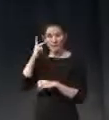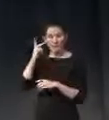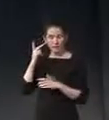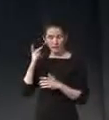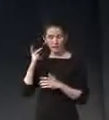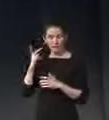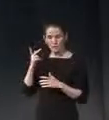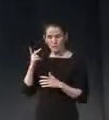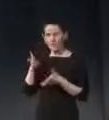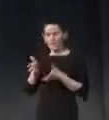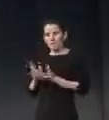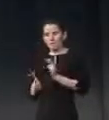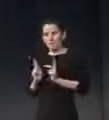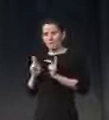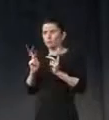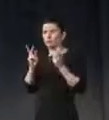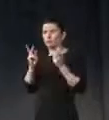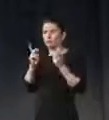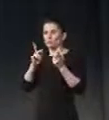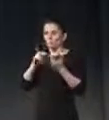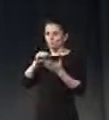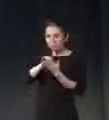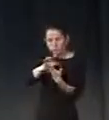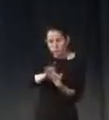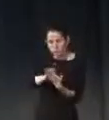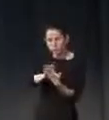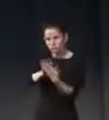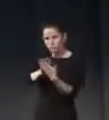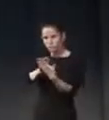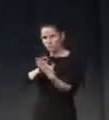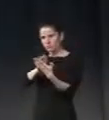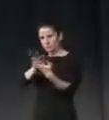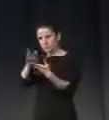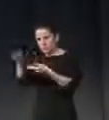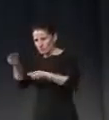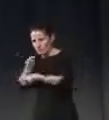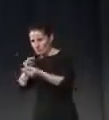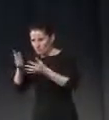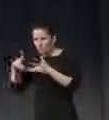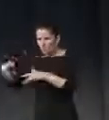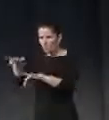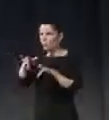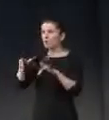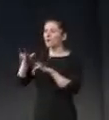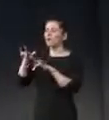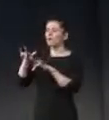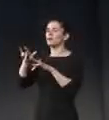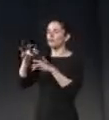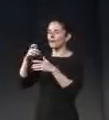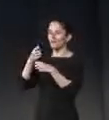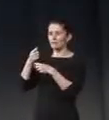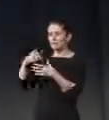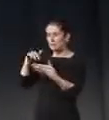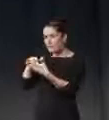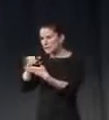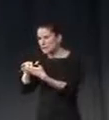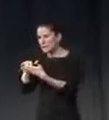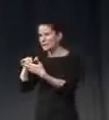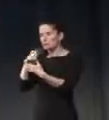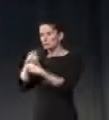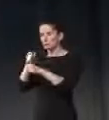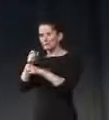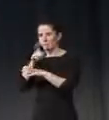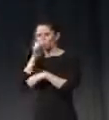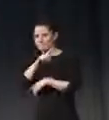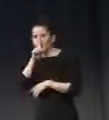recording, transmitting, dissecting, and synthesizing speech. Linguist John Joseph states that experimental